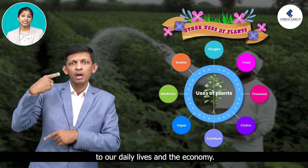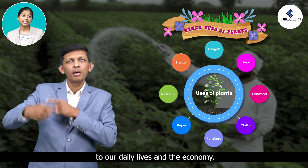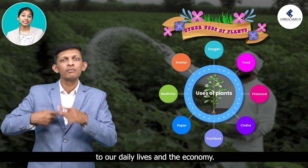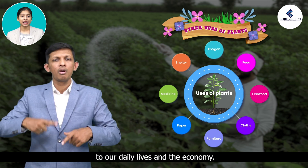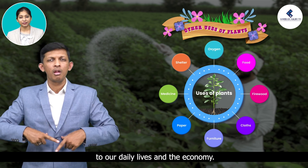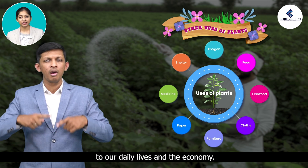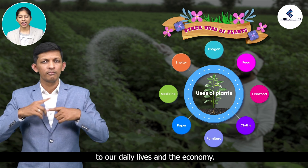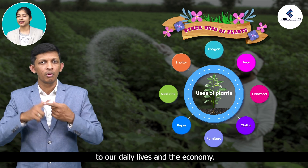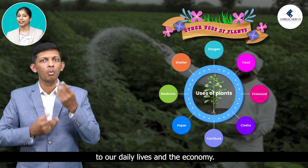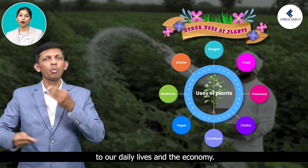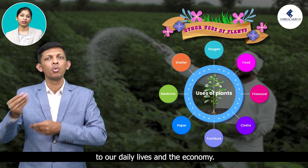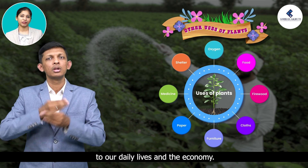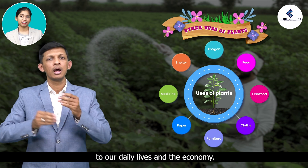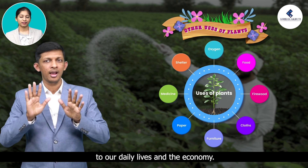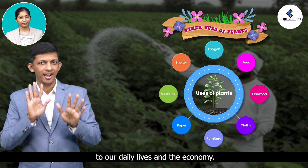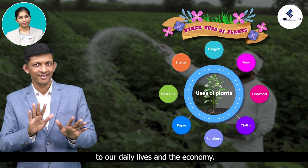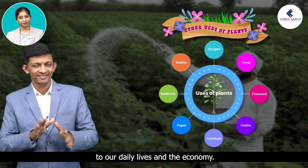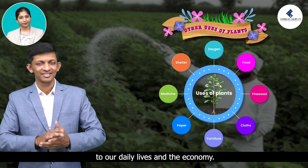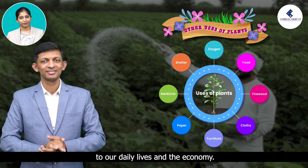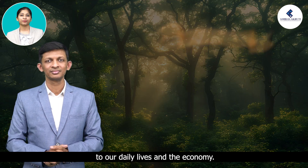our daily lives and the economy.